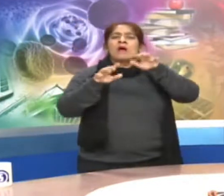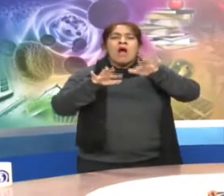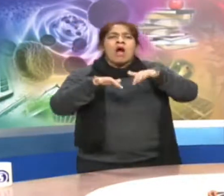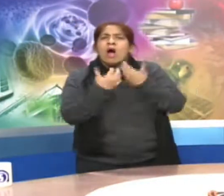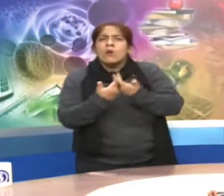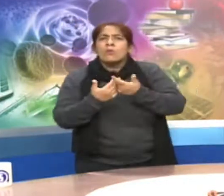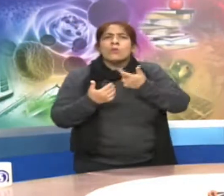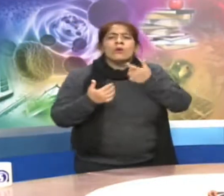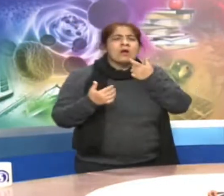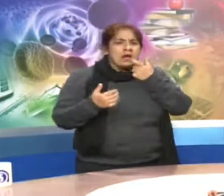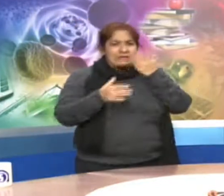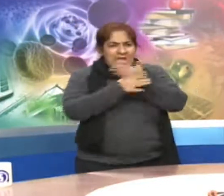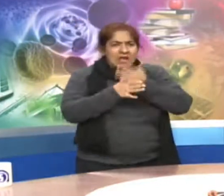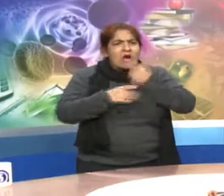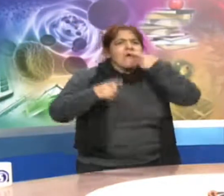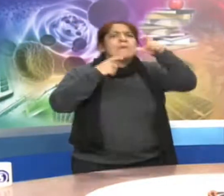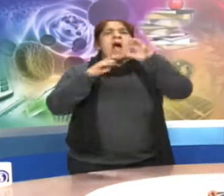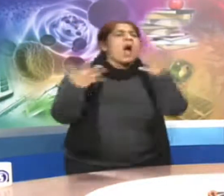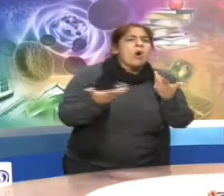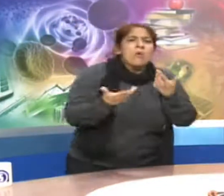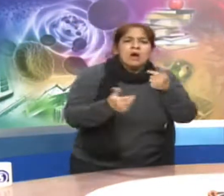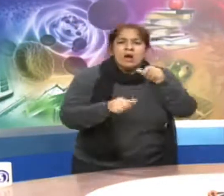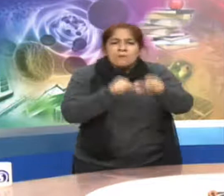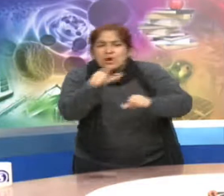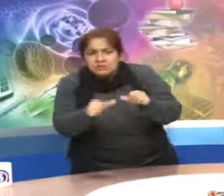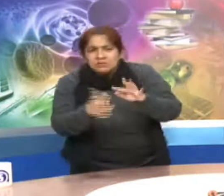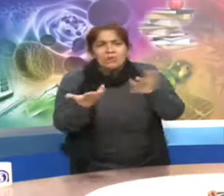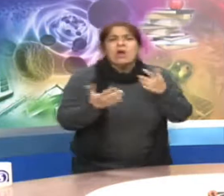So, how do we file this complaint?